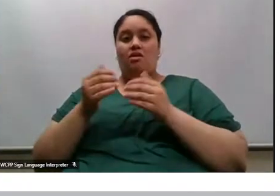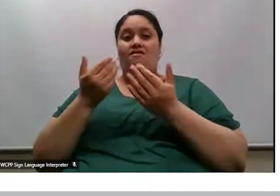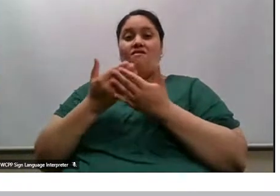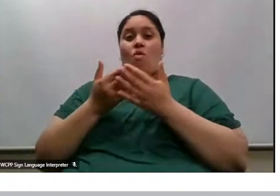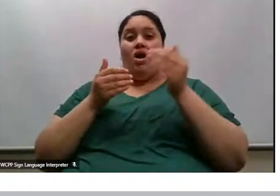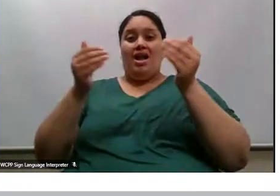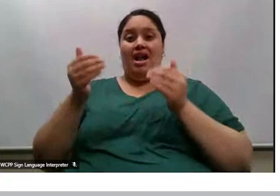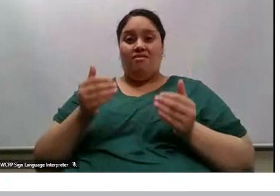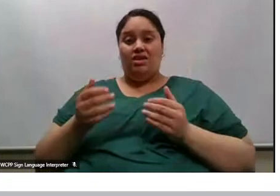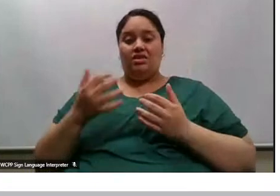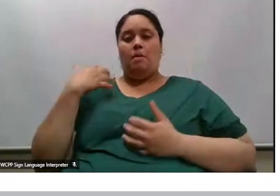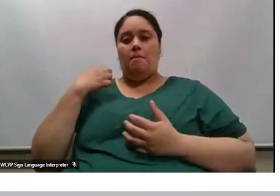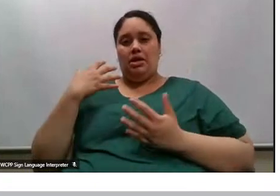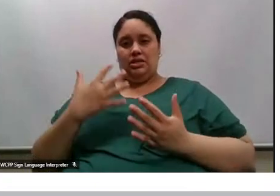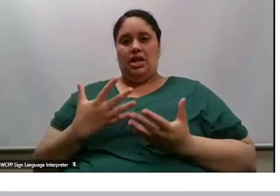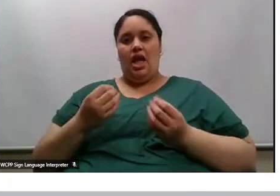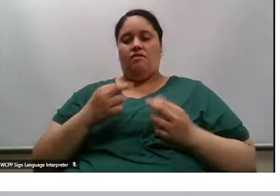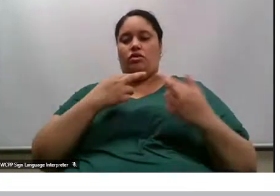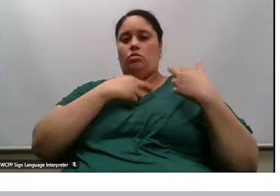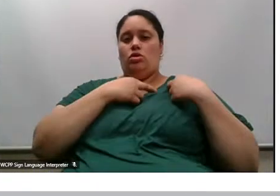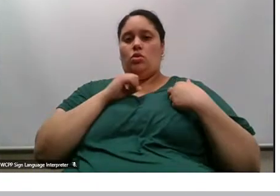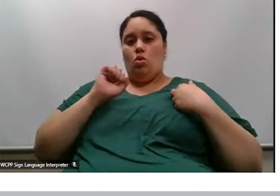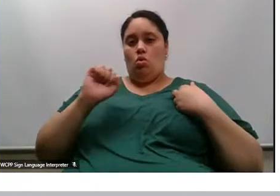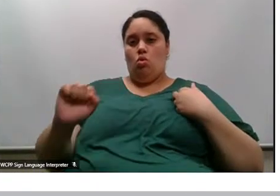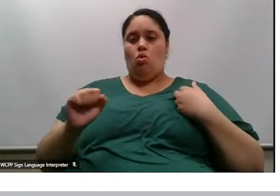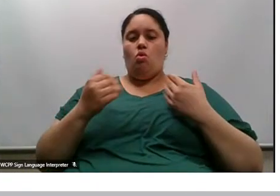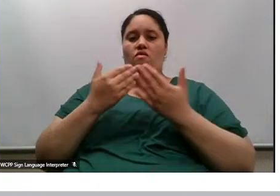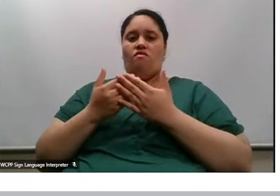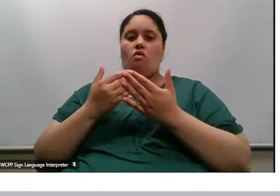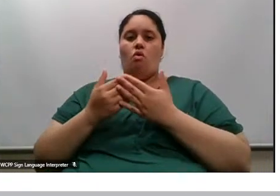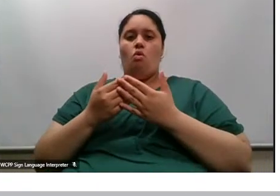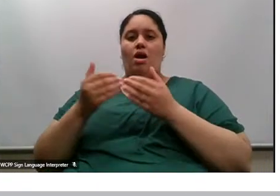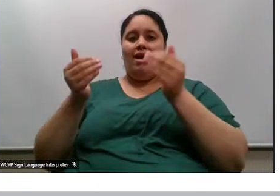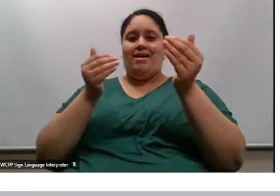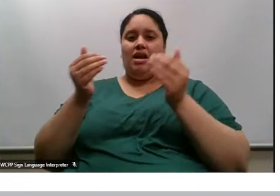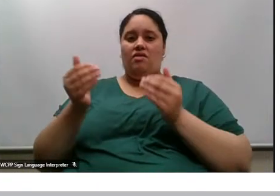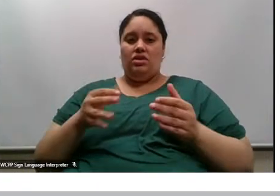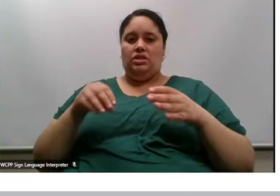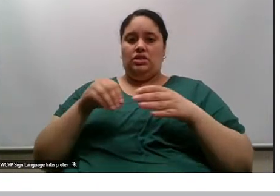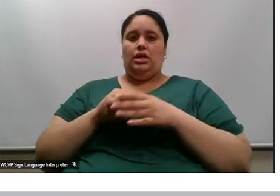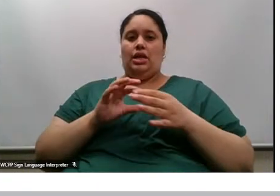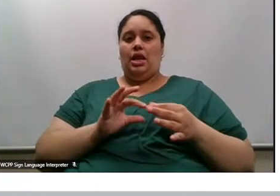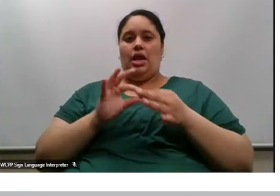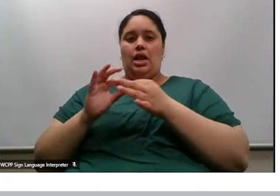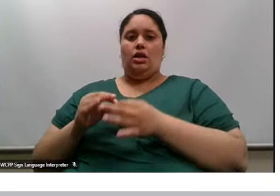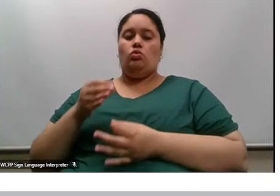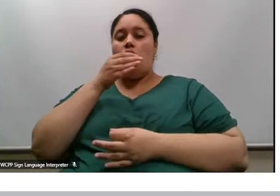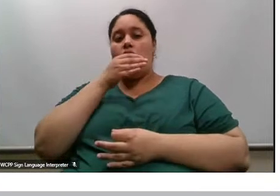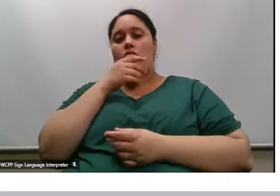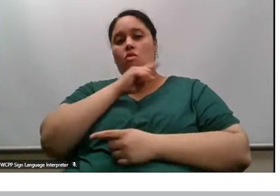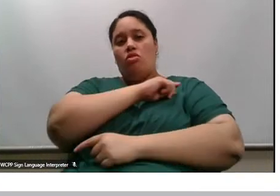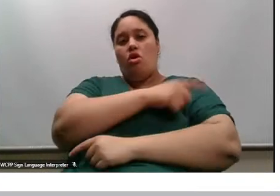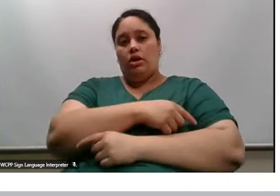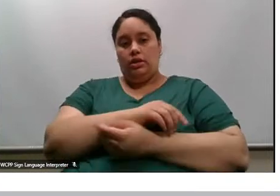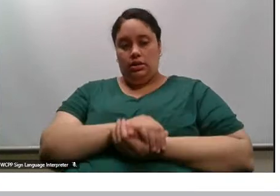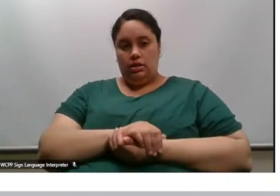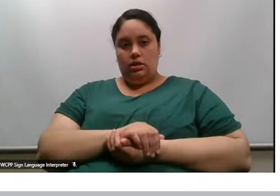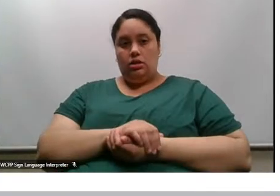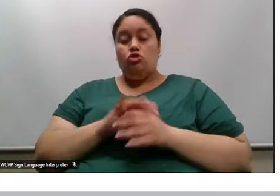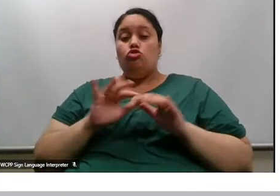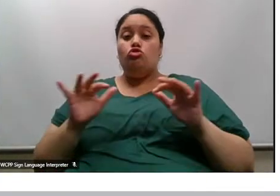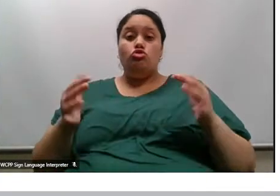the minister does have a responsibility in terms of governance in relation to the Liquor Authority. And so